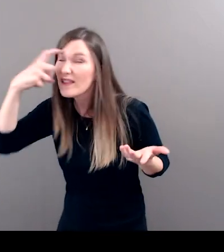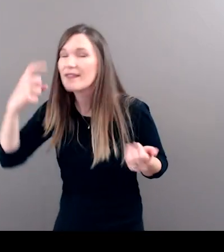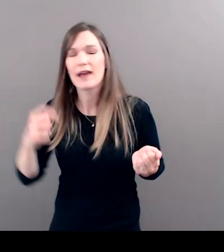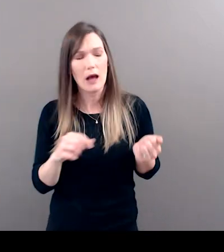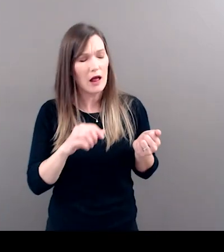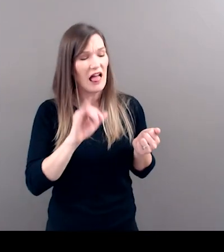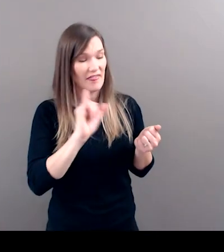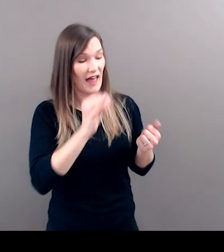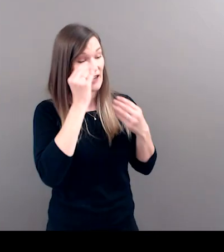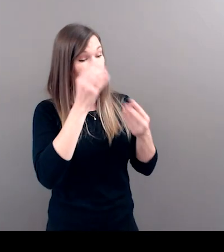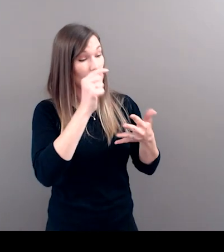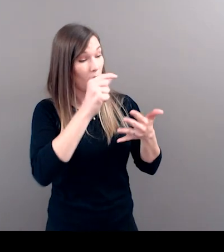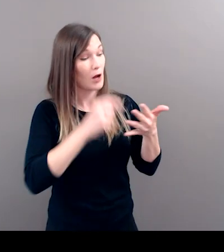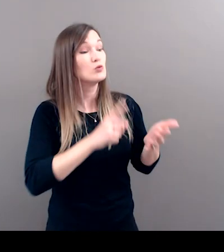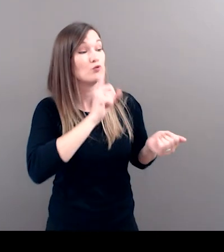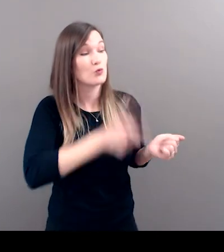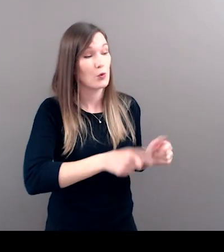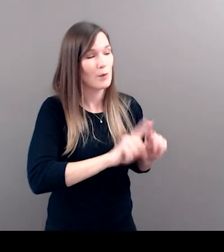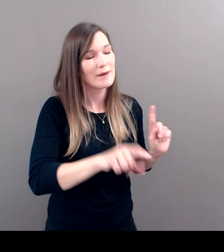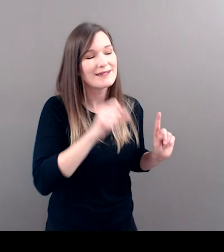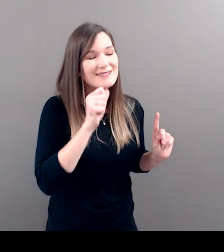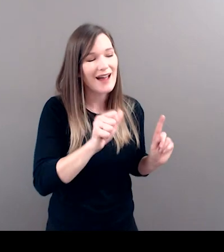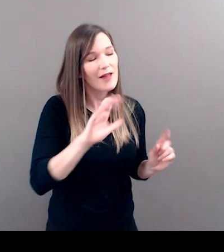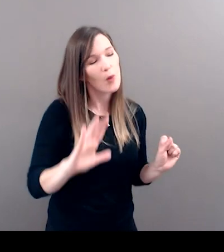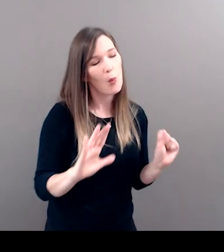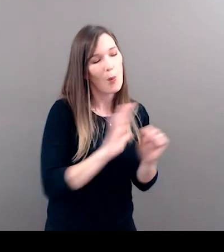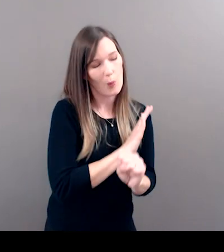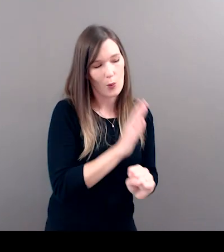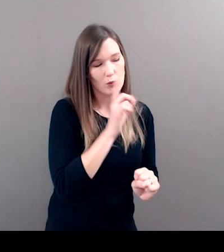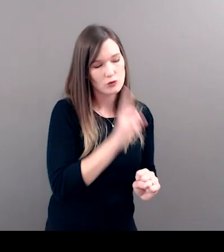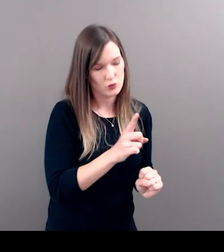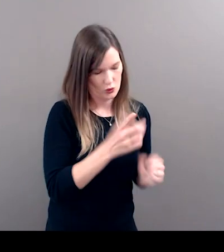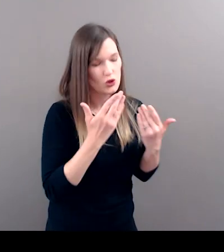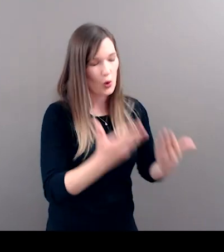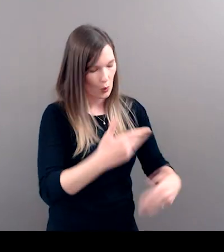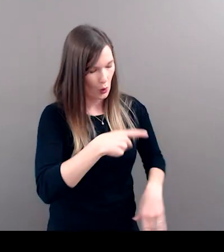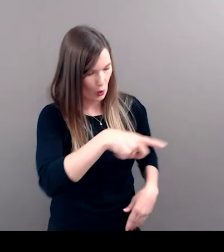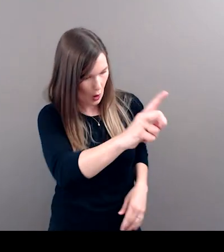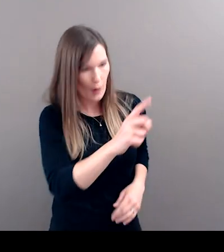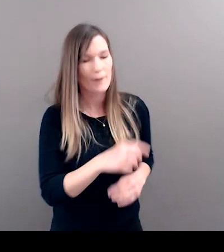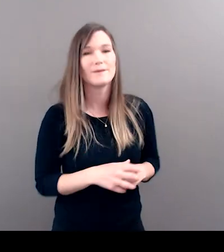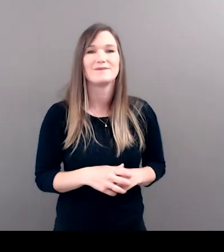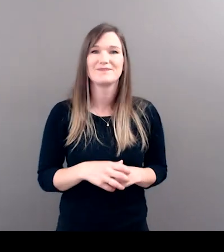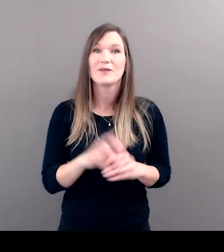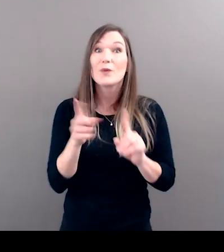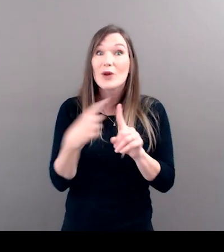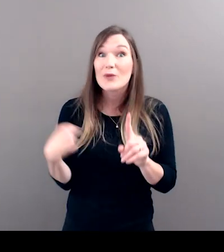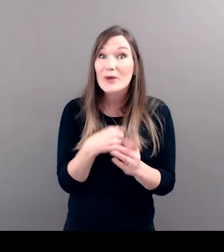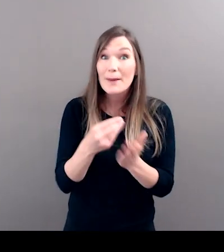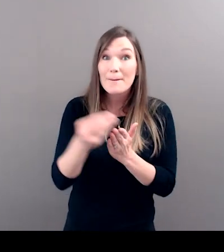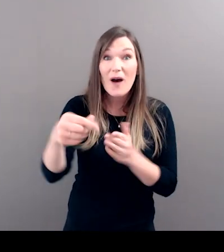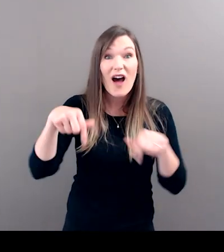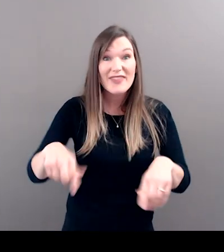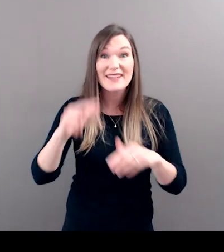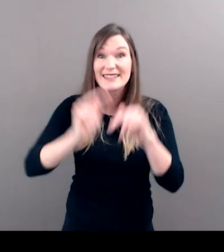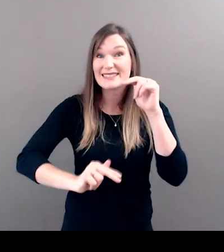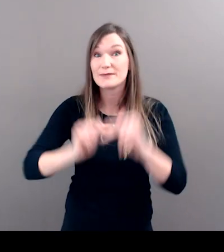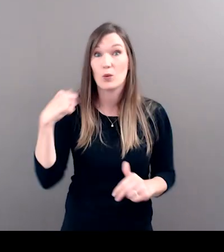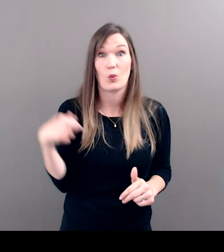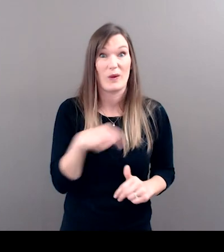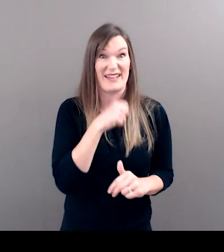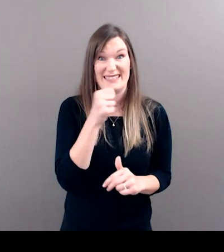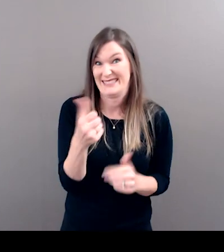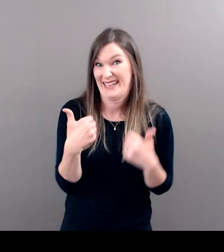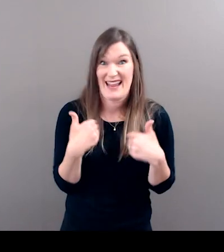truth. So go. When we bought this building, we didn't have enough money, and we had a month to raise $8 million. And we're like, okay,